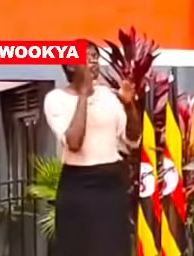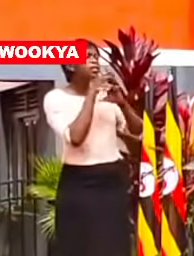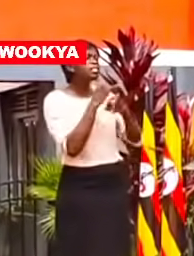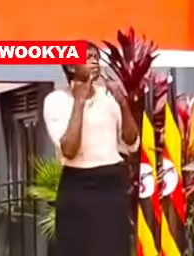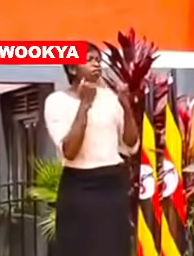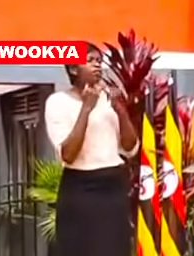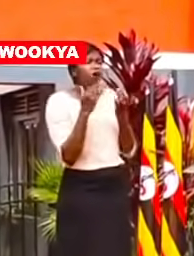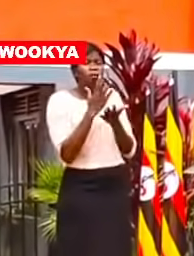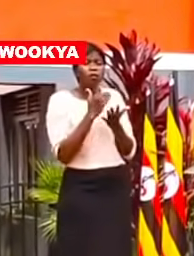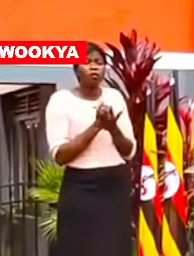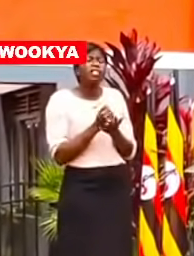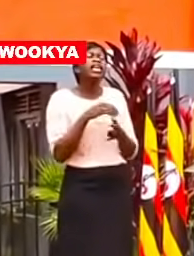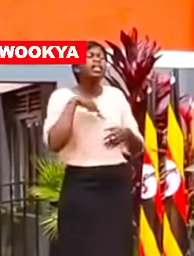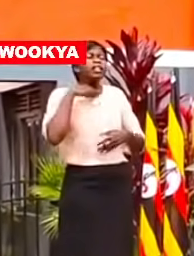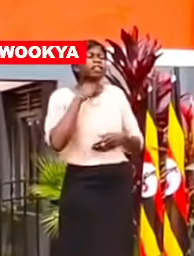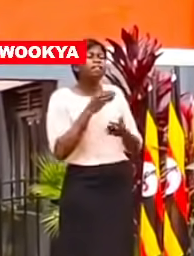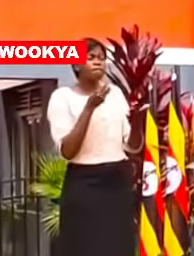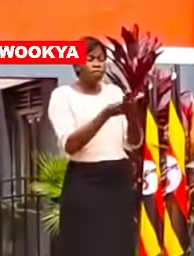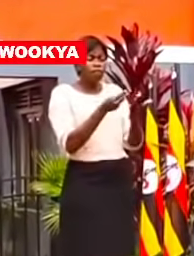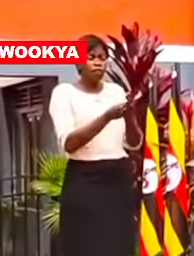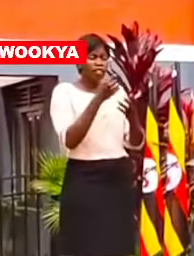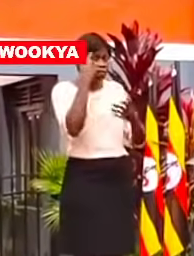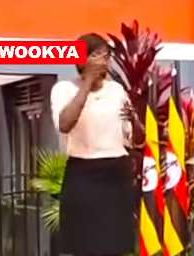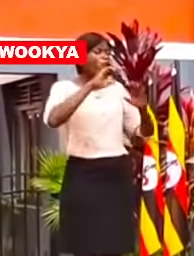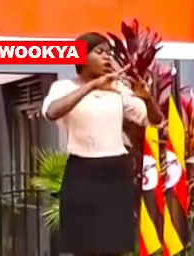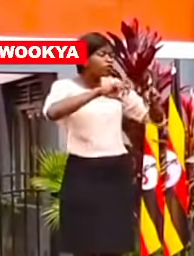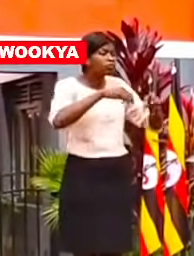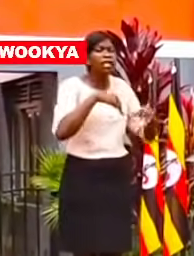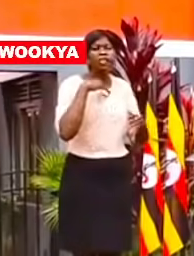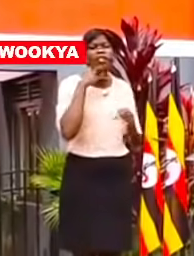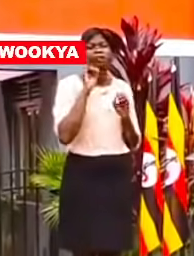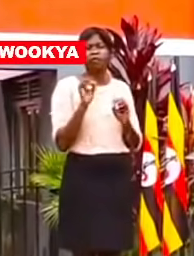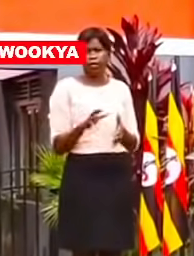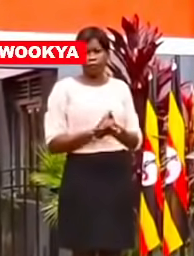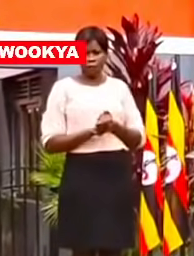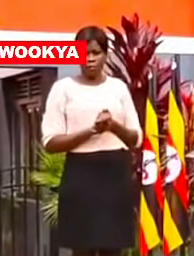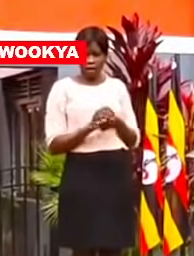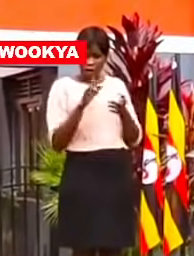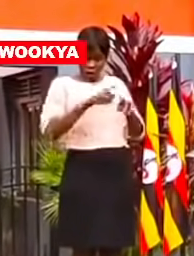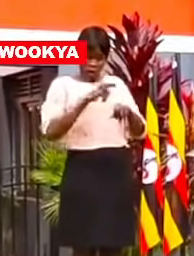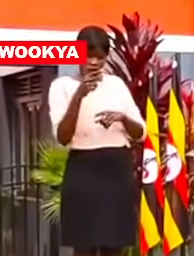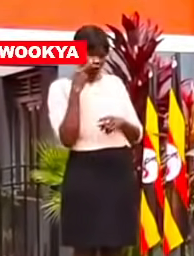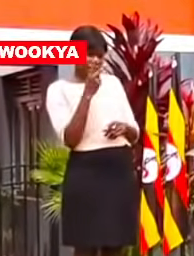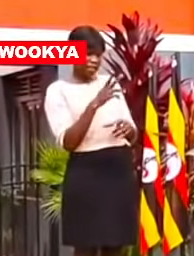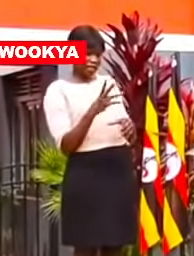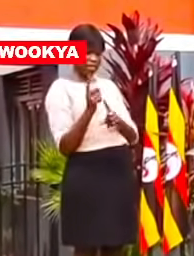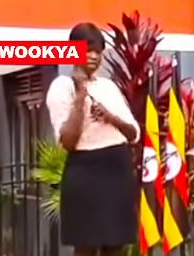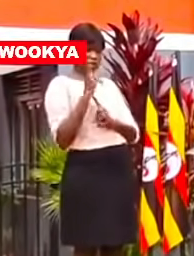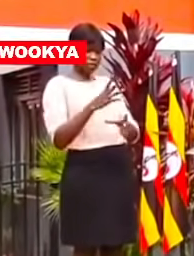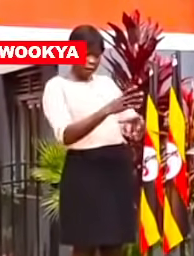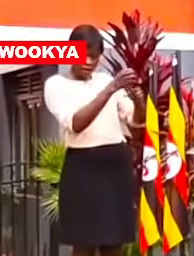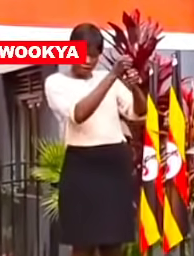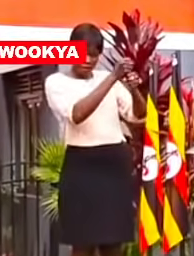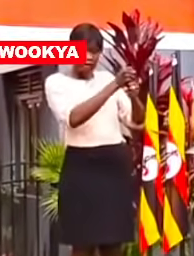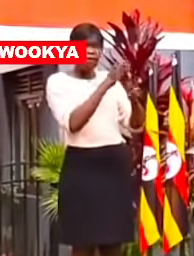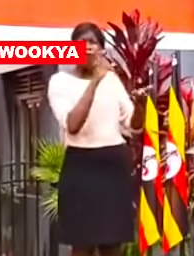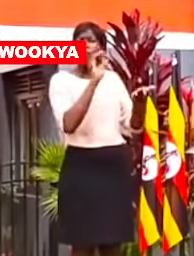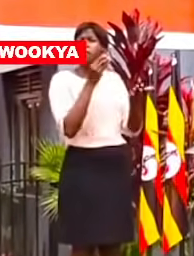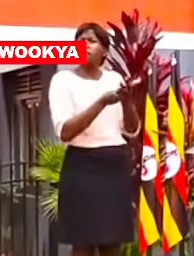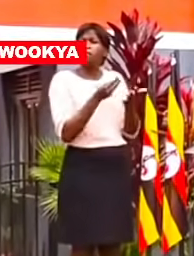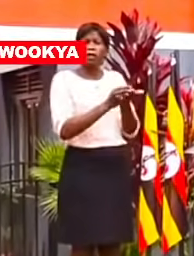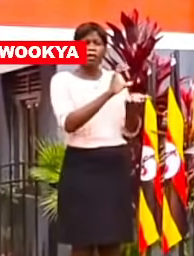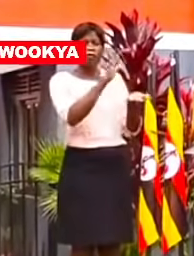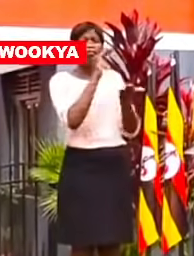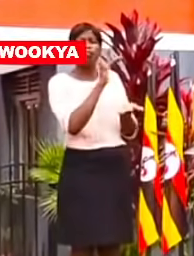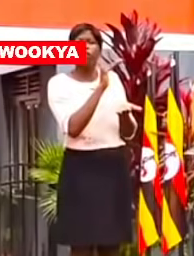goes especially to the element of investigations. When you look at the security budget, it is huge, but it goes to many other